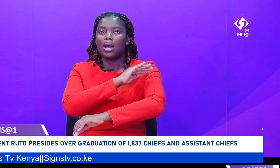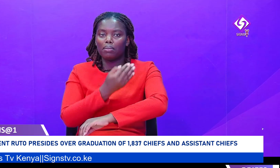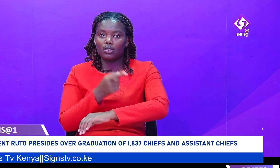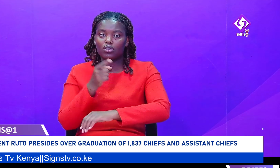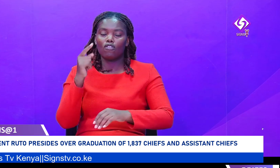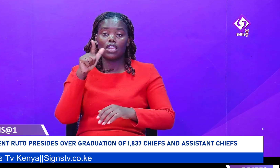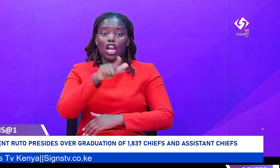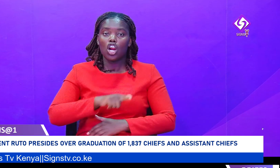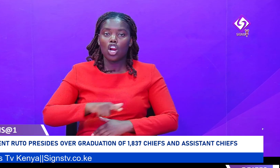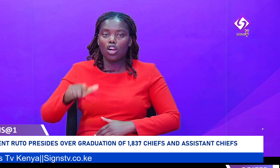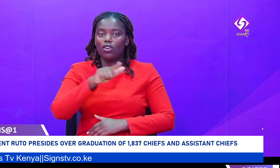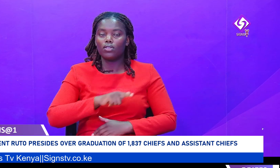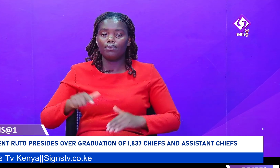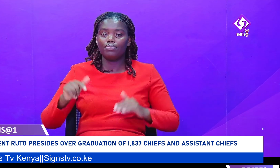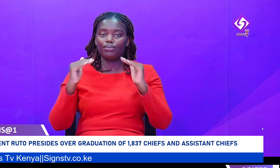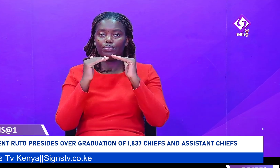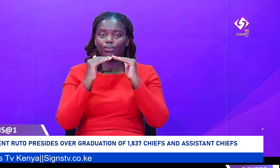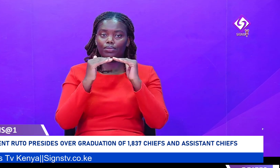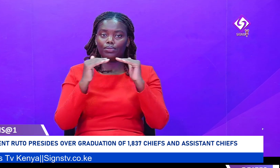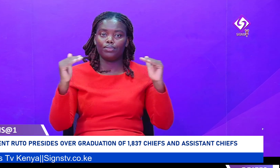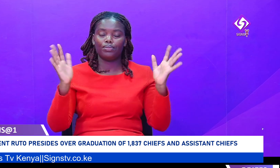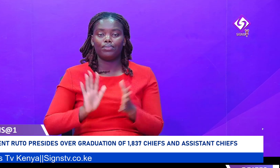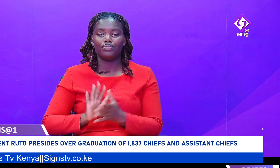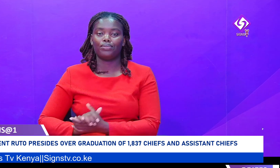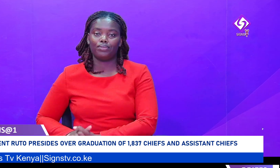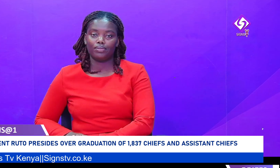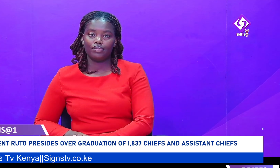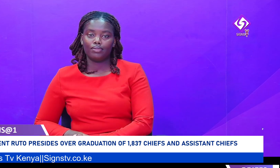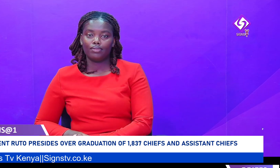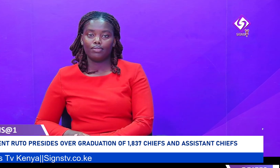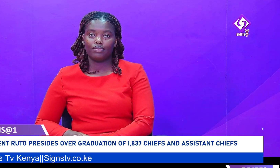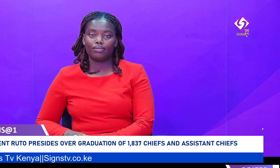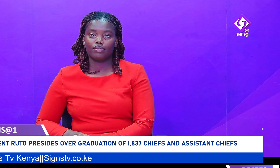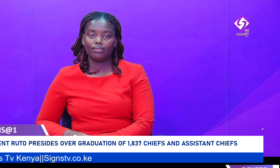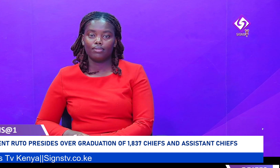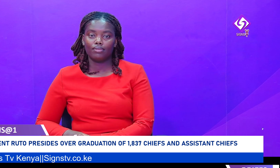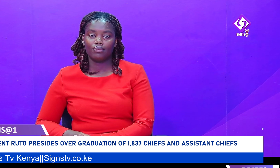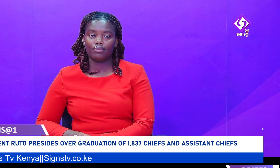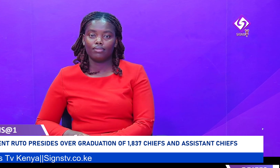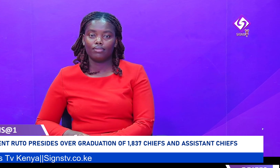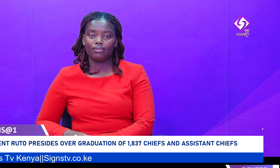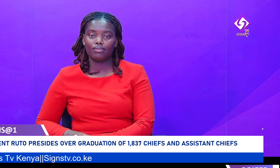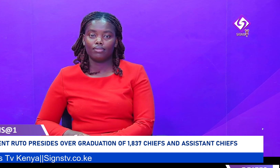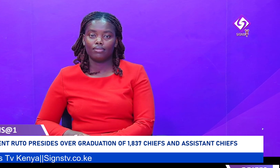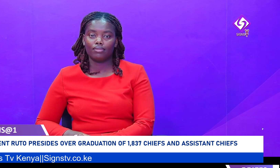Authority confirmed that the program is designed to strengthen leadership and enforcement capacity at the local